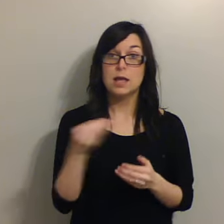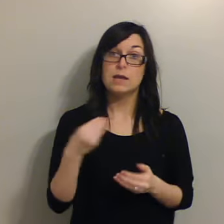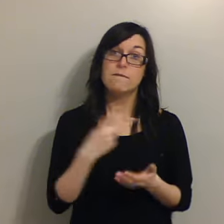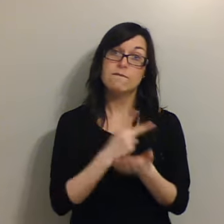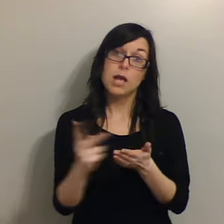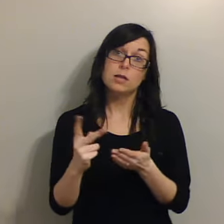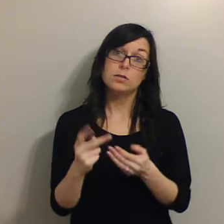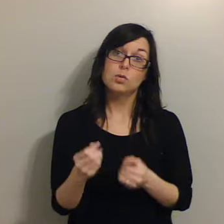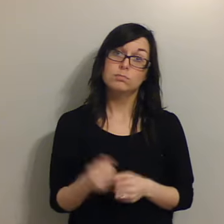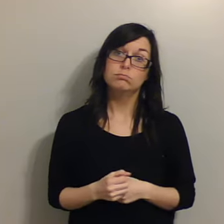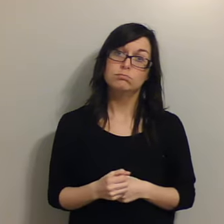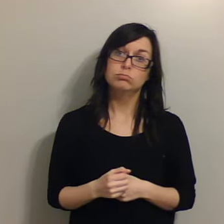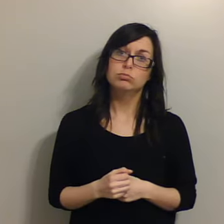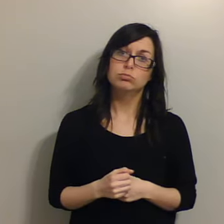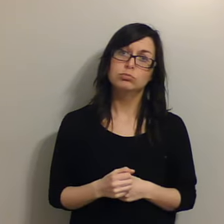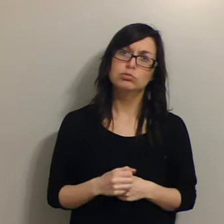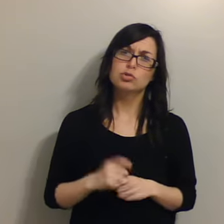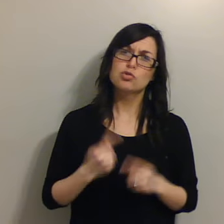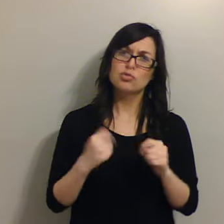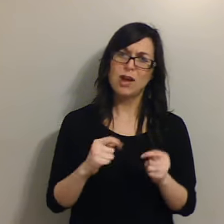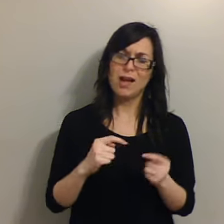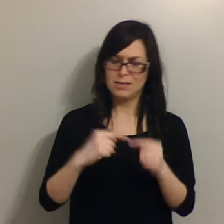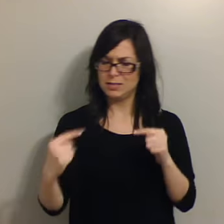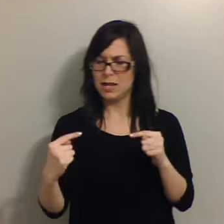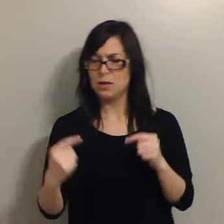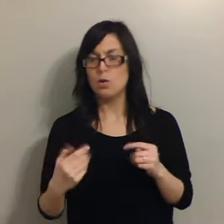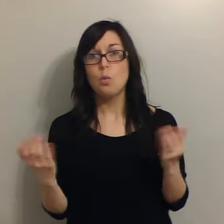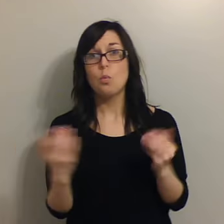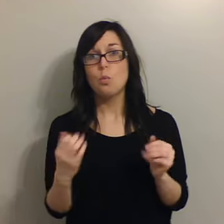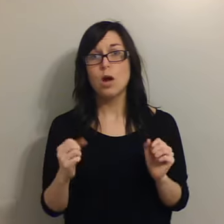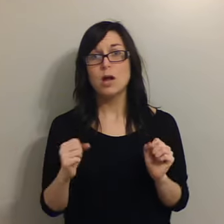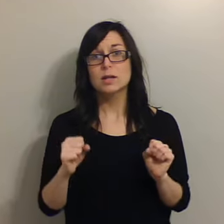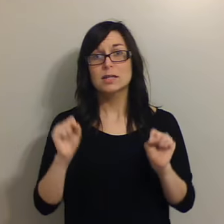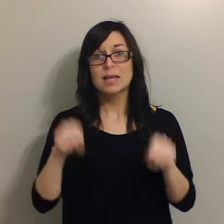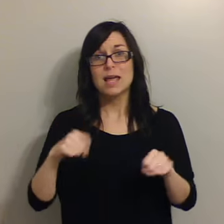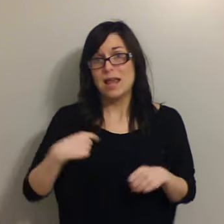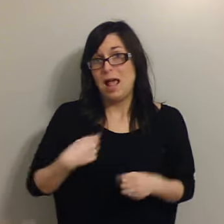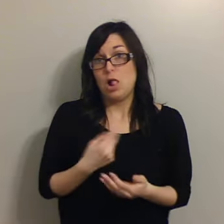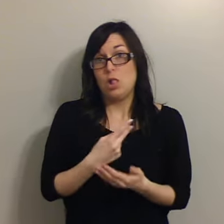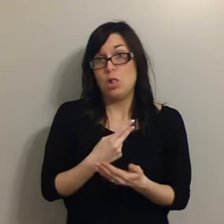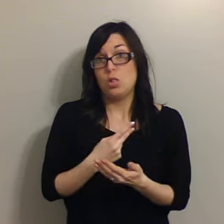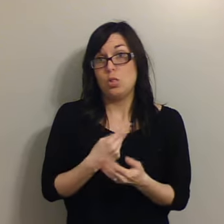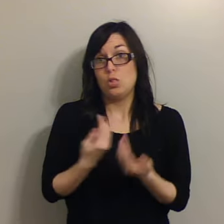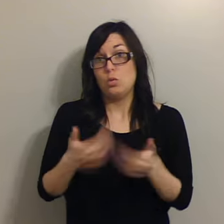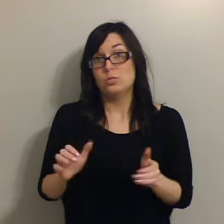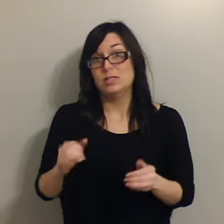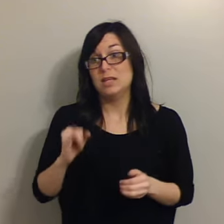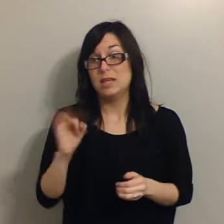if I don't try? What could I gain but try? Whether I succeed or not?